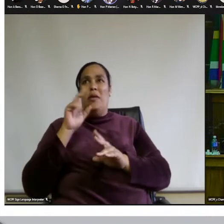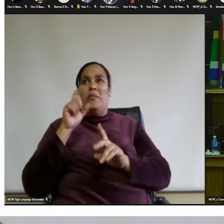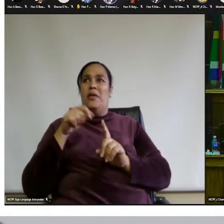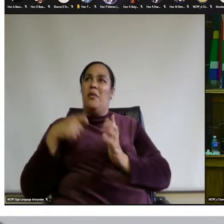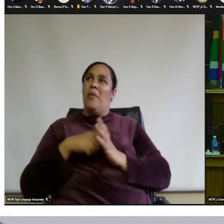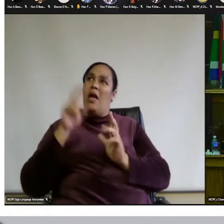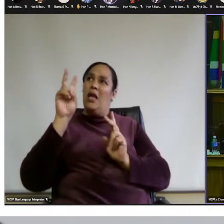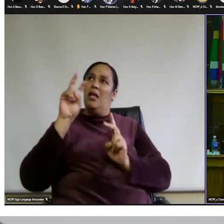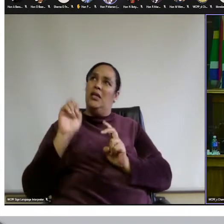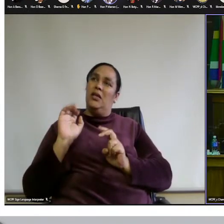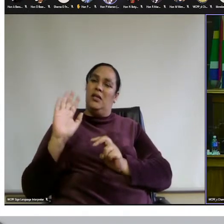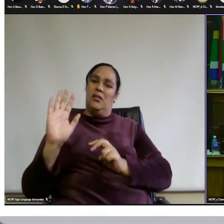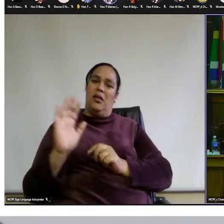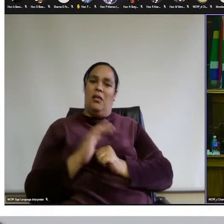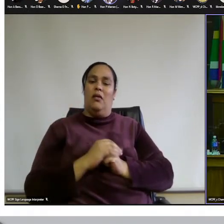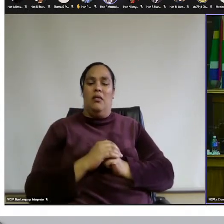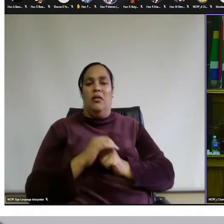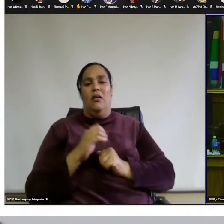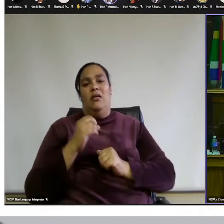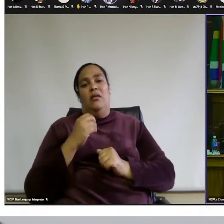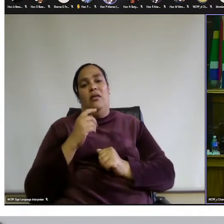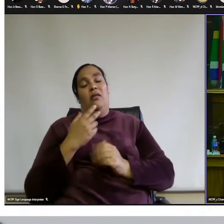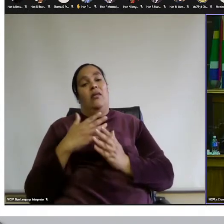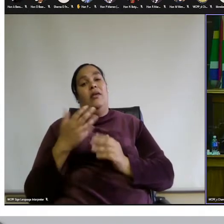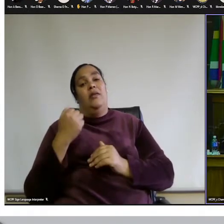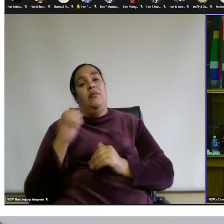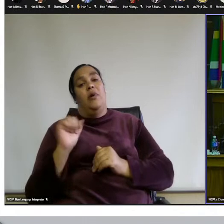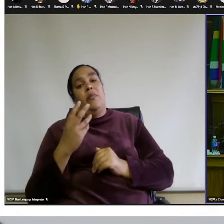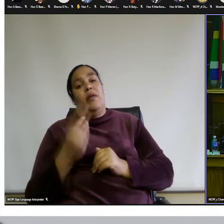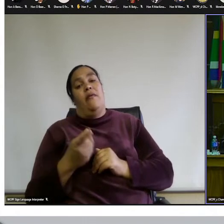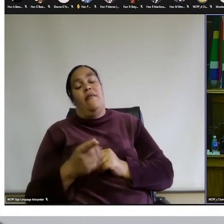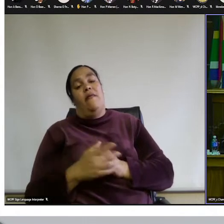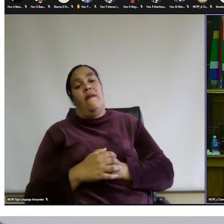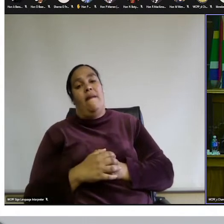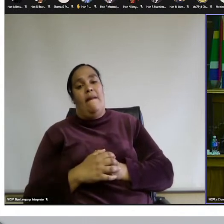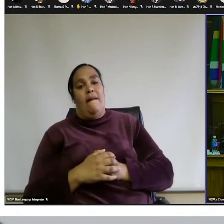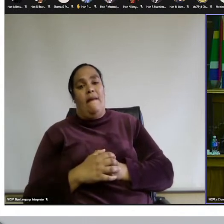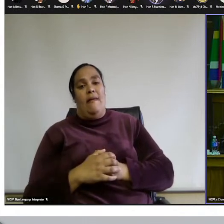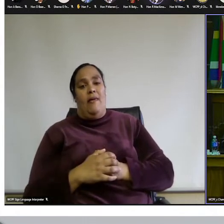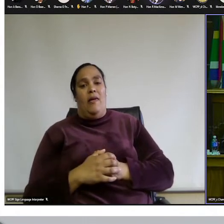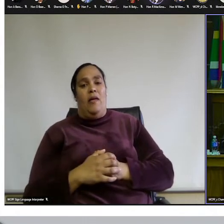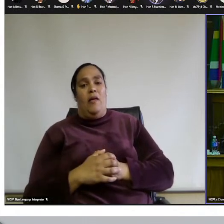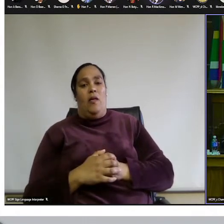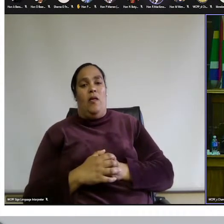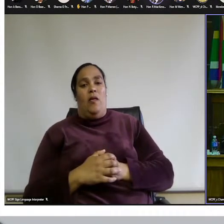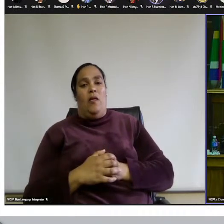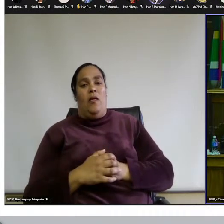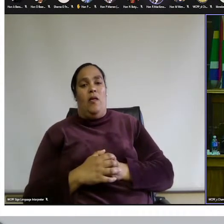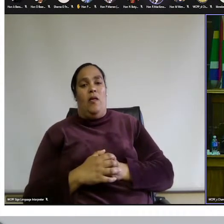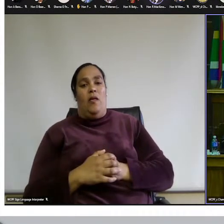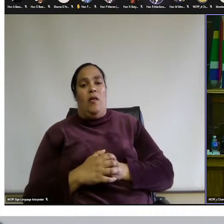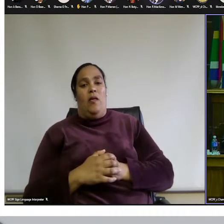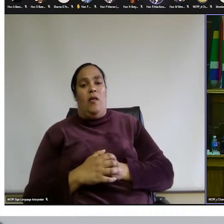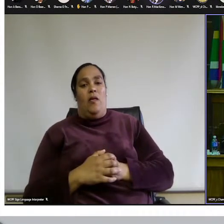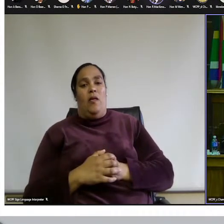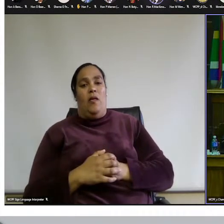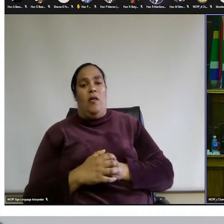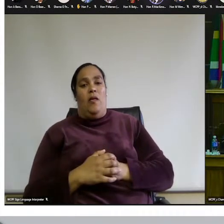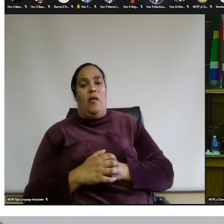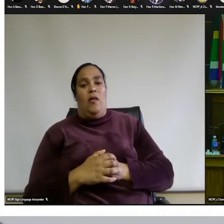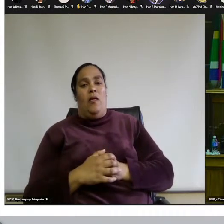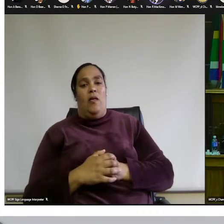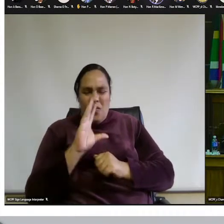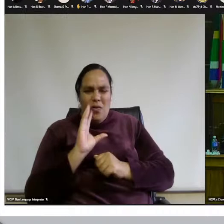move. Thank you. Are there any objections to the motion being moved without notice? Check. Deputy Speaker, we don't know what he's